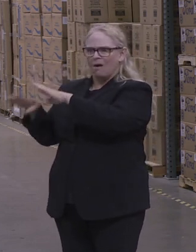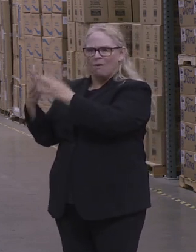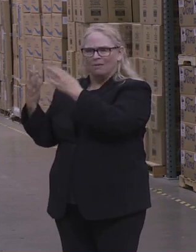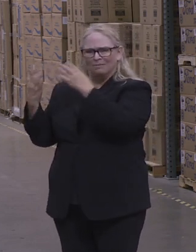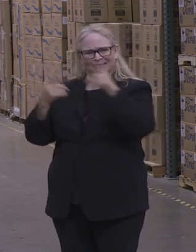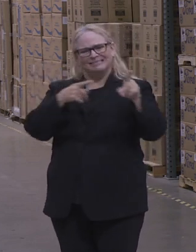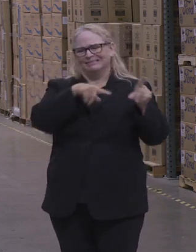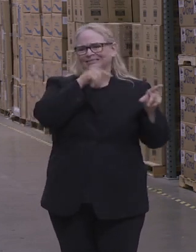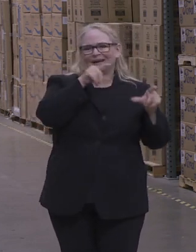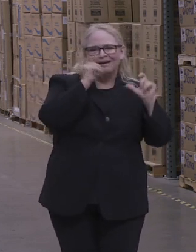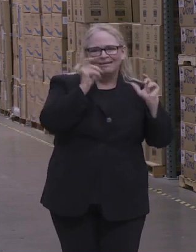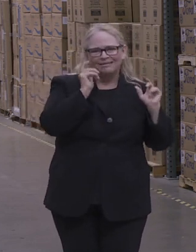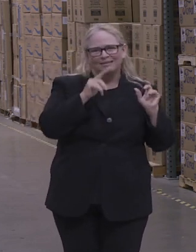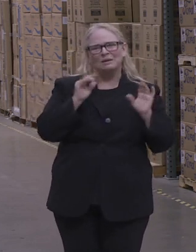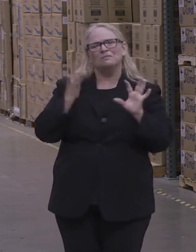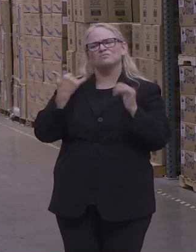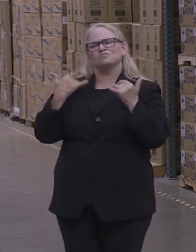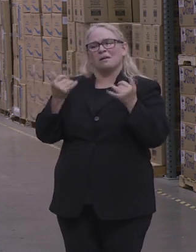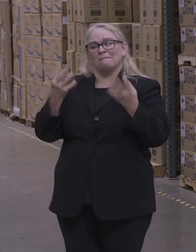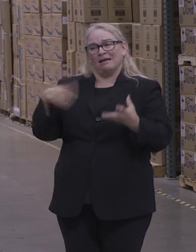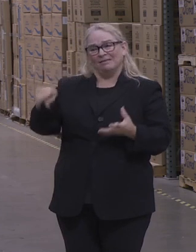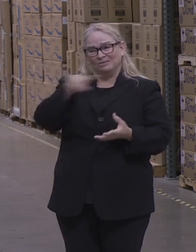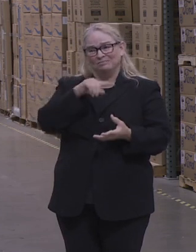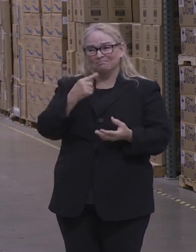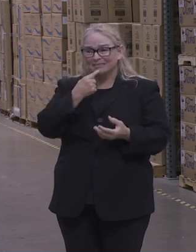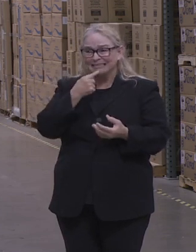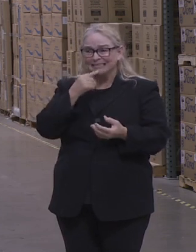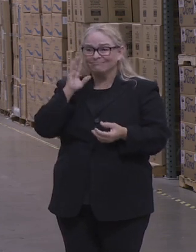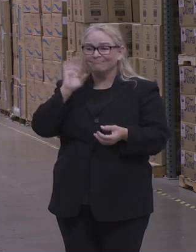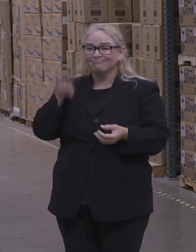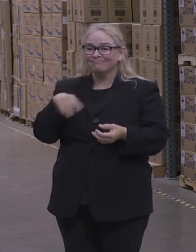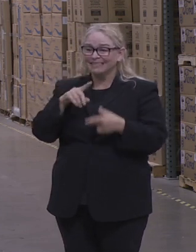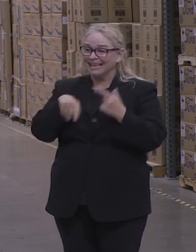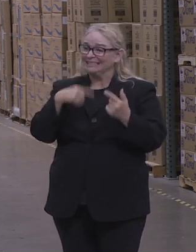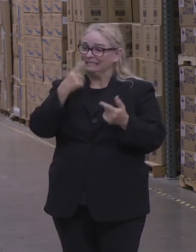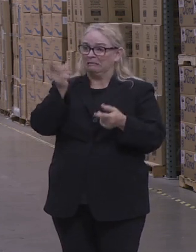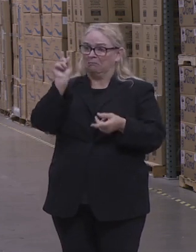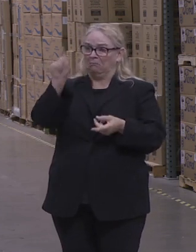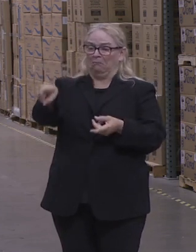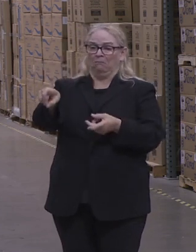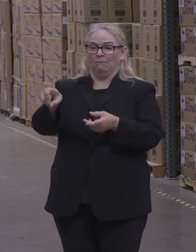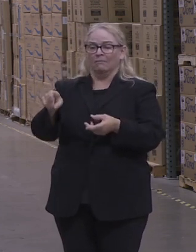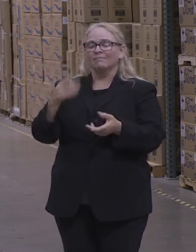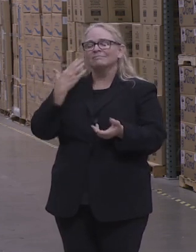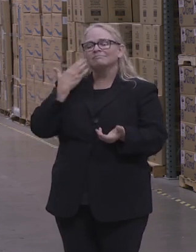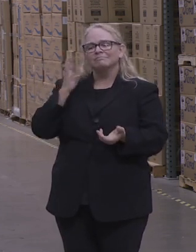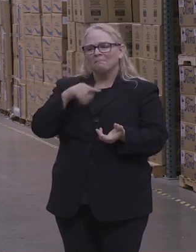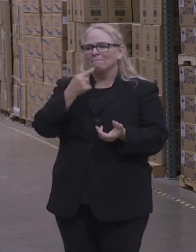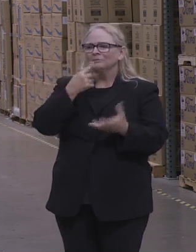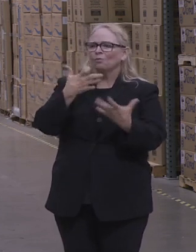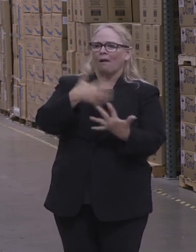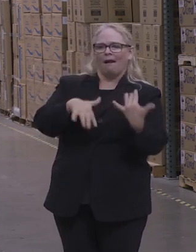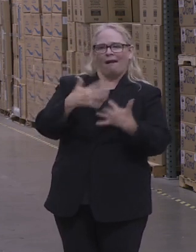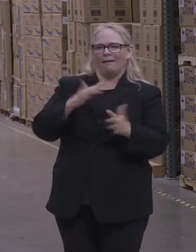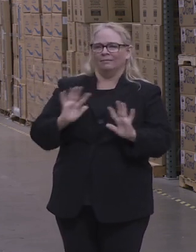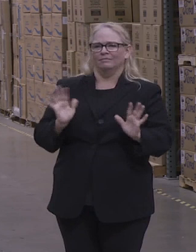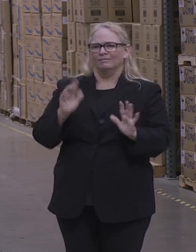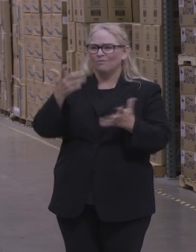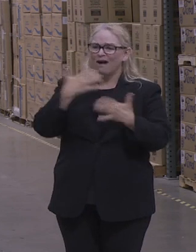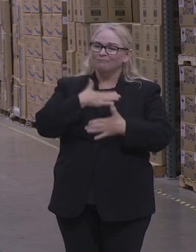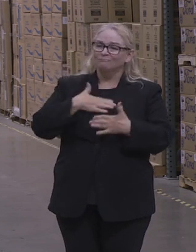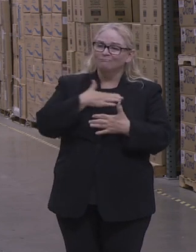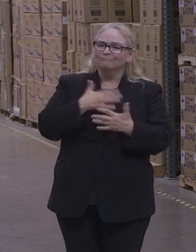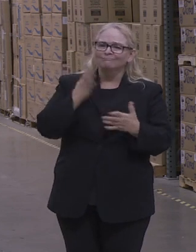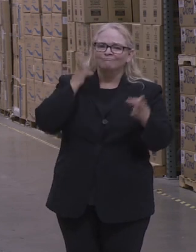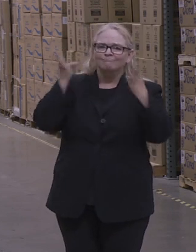miss and demand in a free society. And so we all look forward to that. We all will enjoy and experience that as